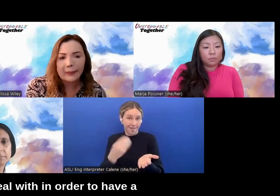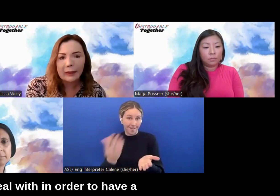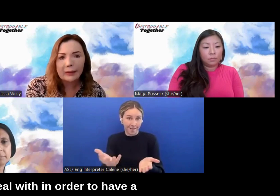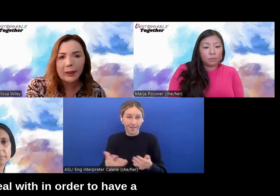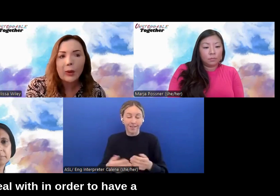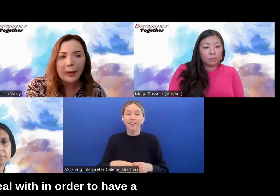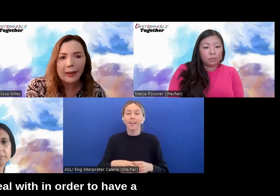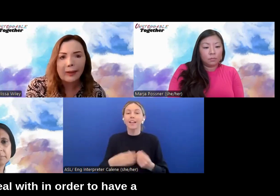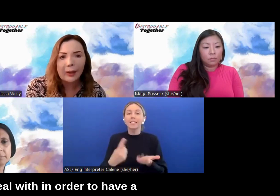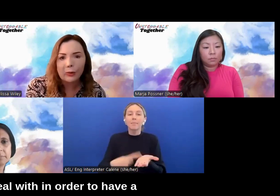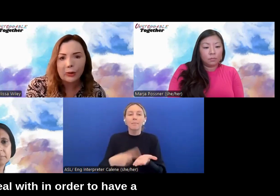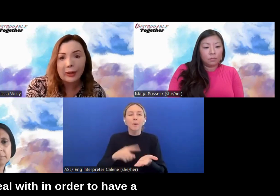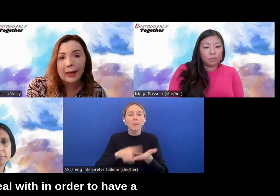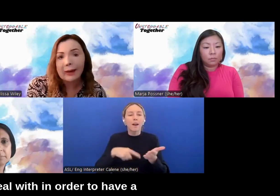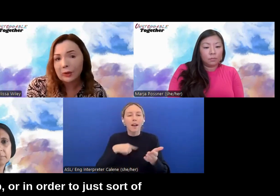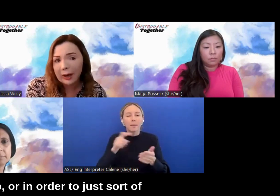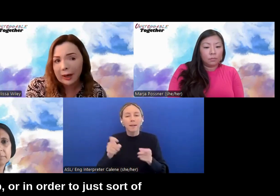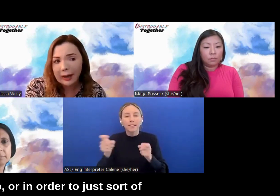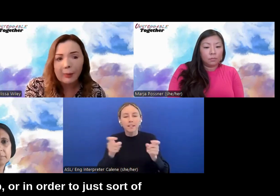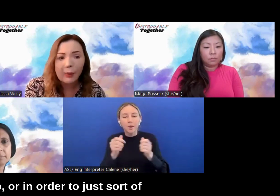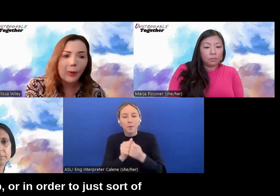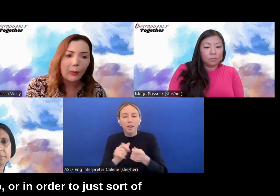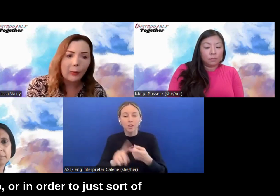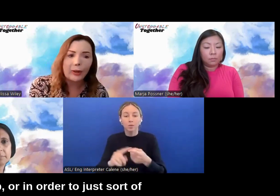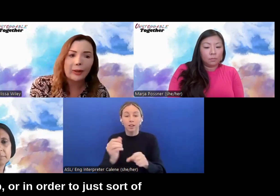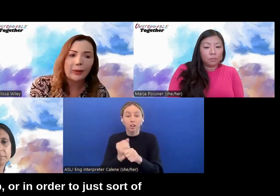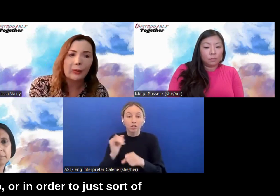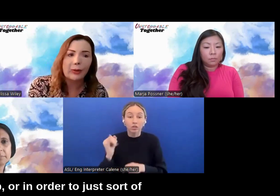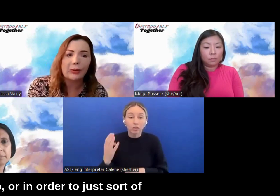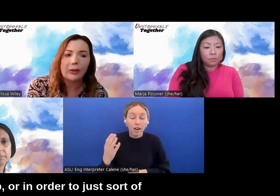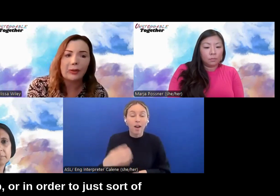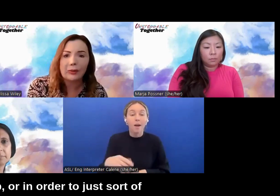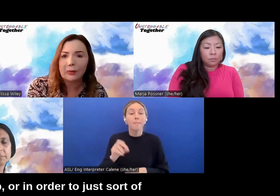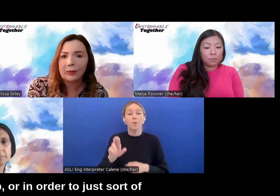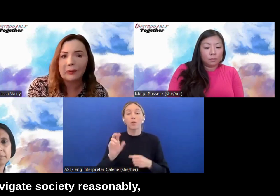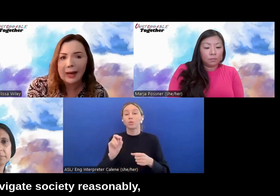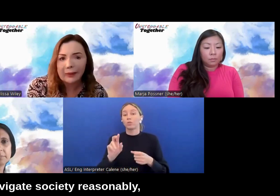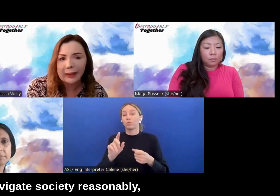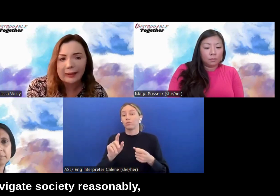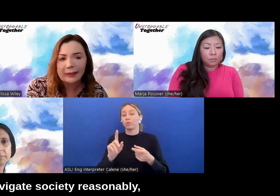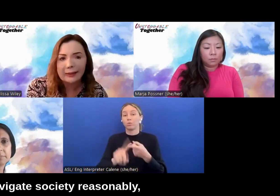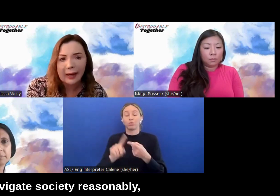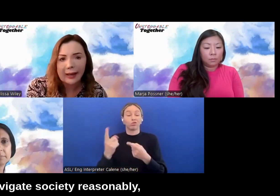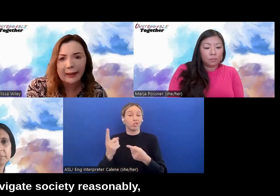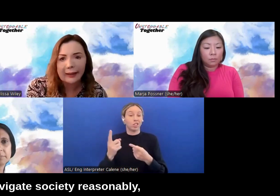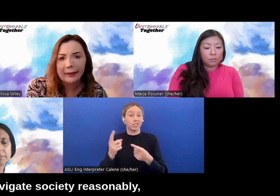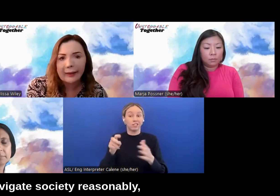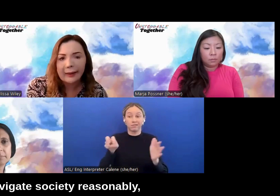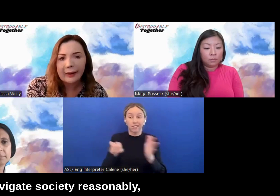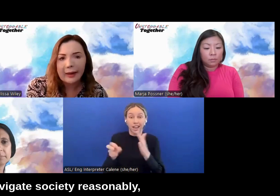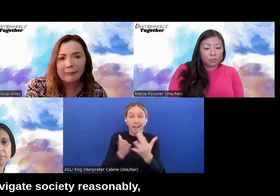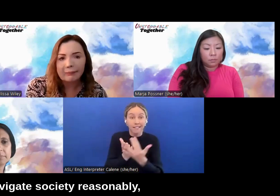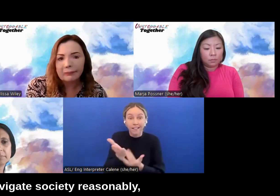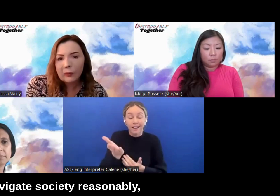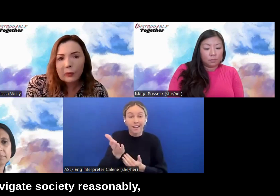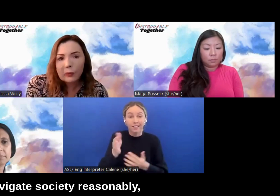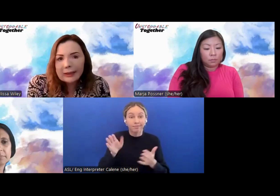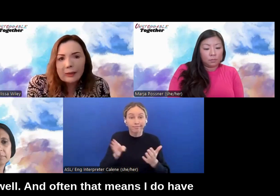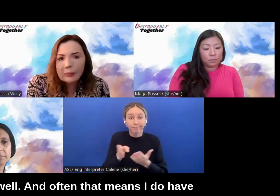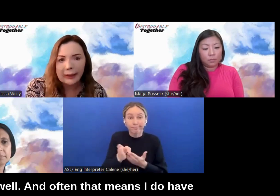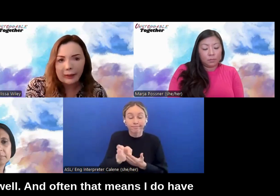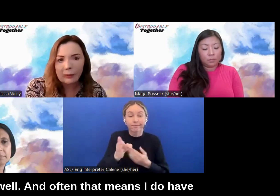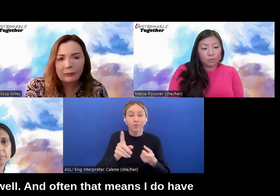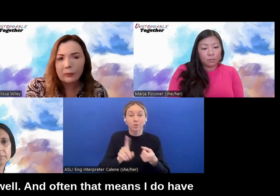to deal with in order to have a job, or in order to just sort of navigate society